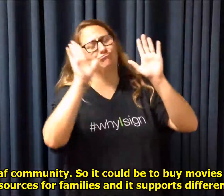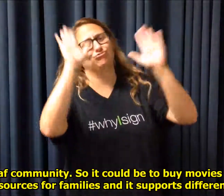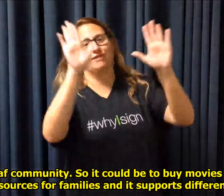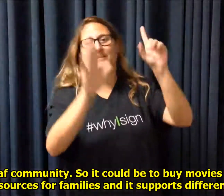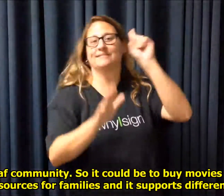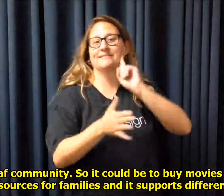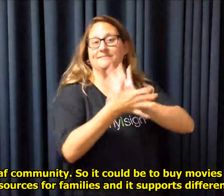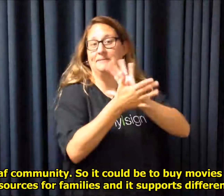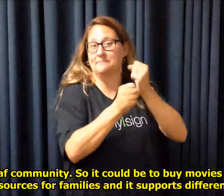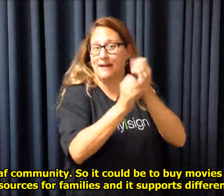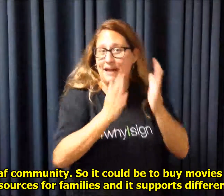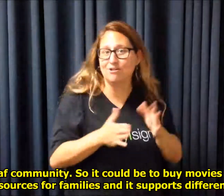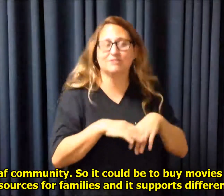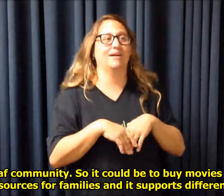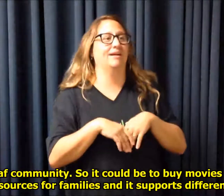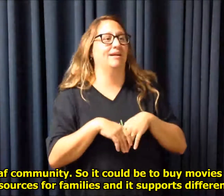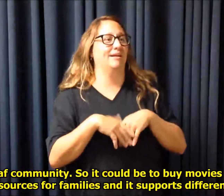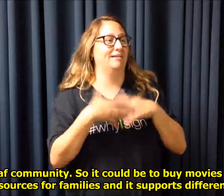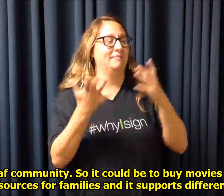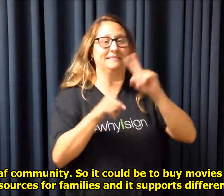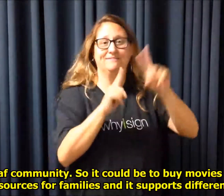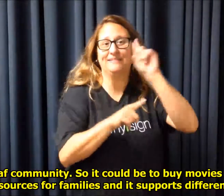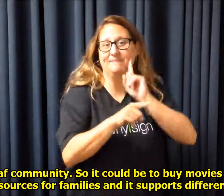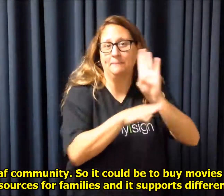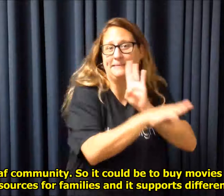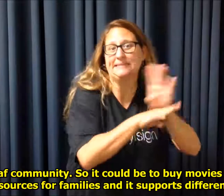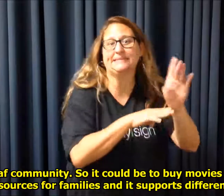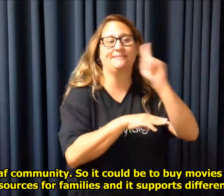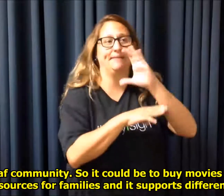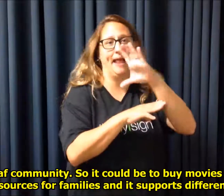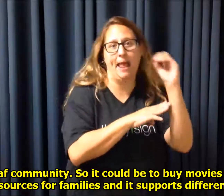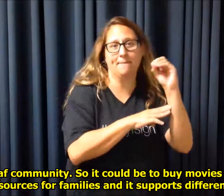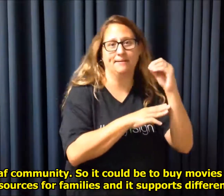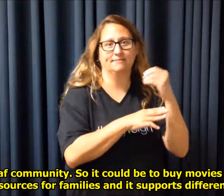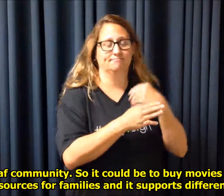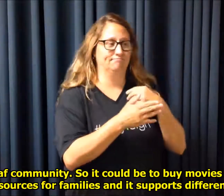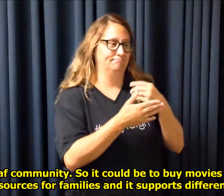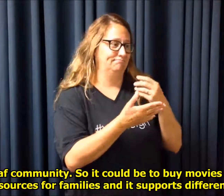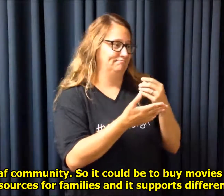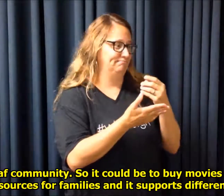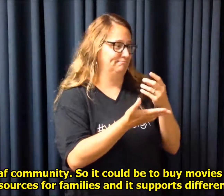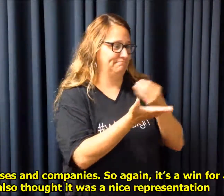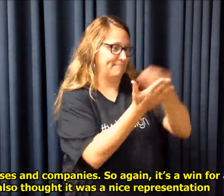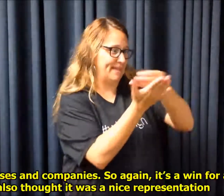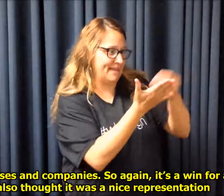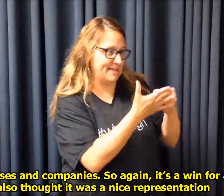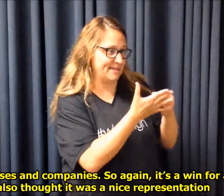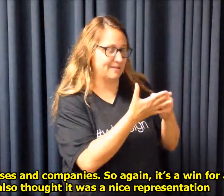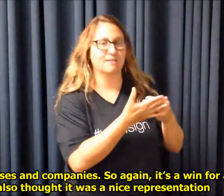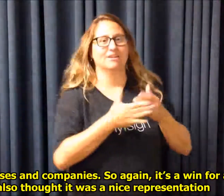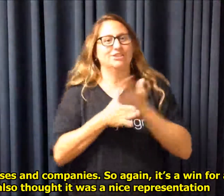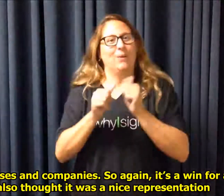buy movies and DVDs or resources for families, and it supports different deaf businesses and companies.